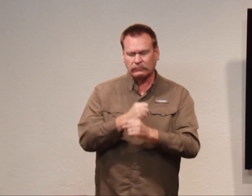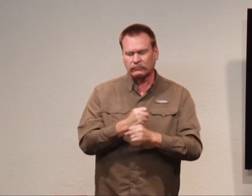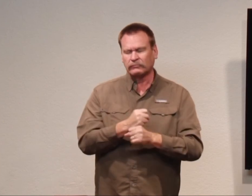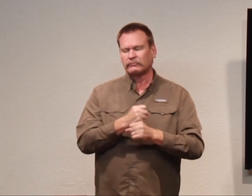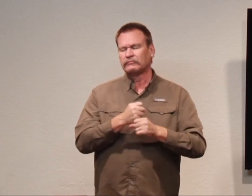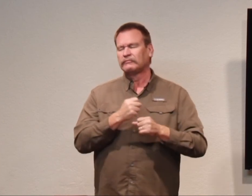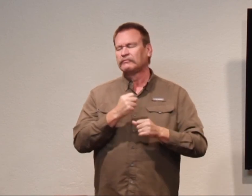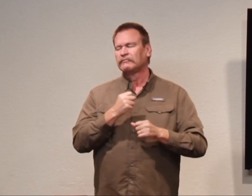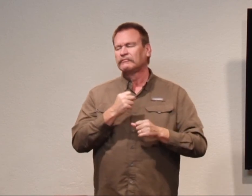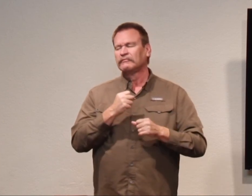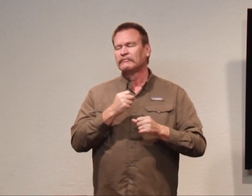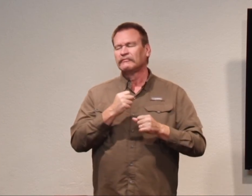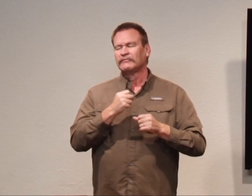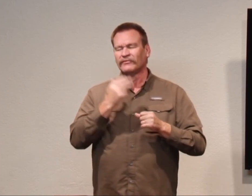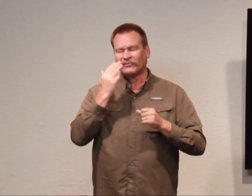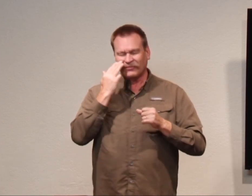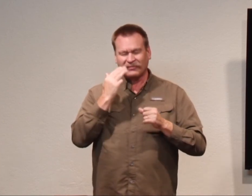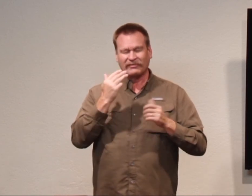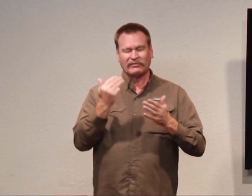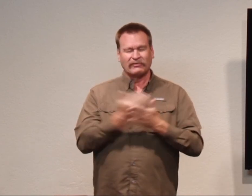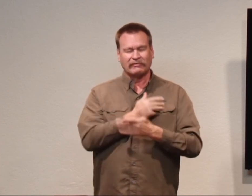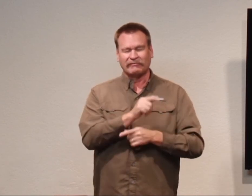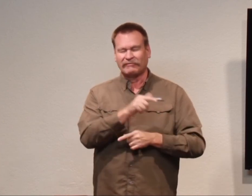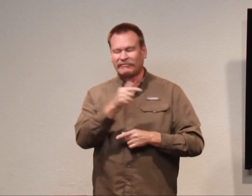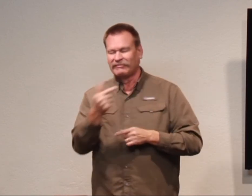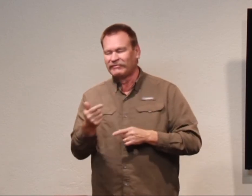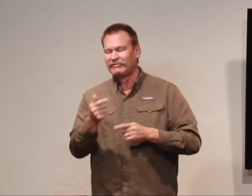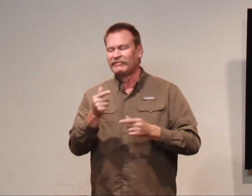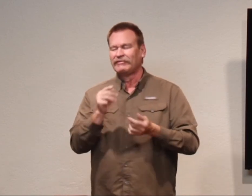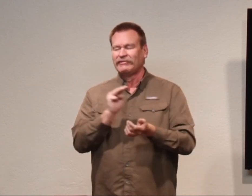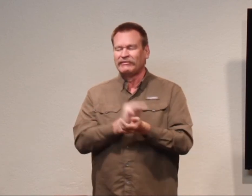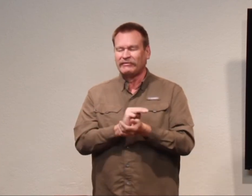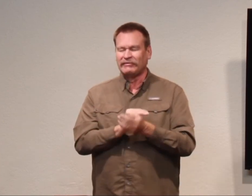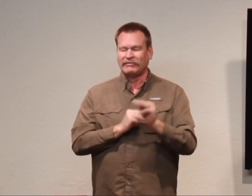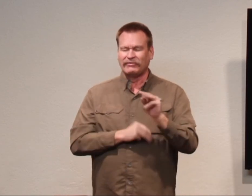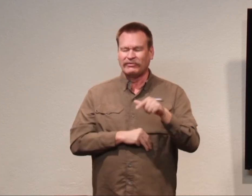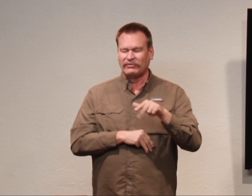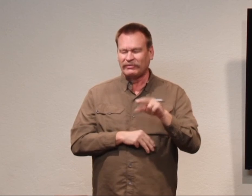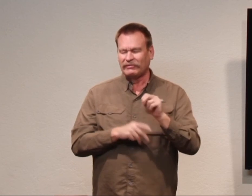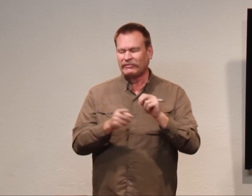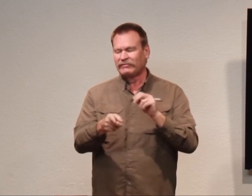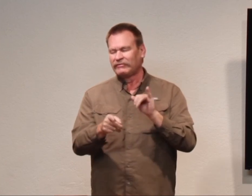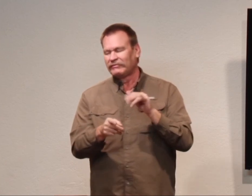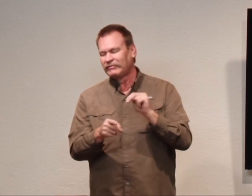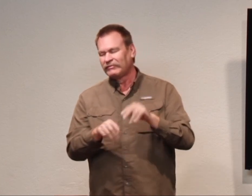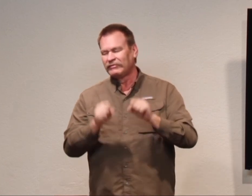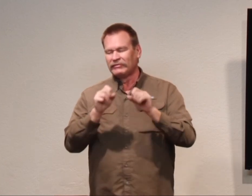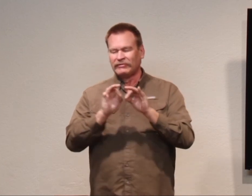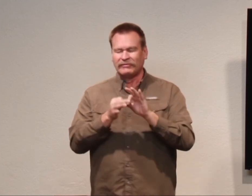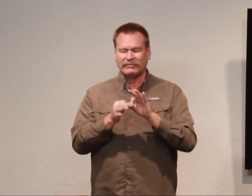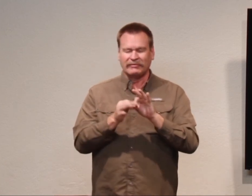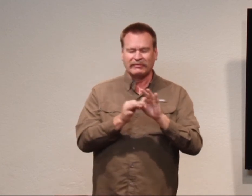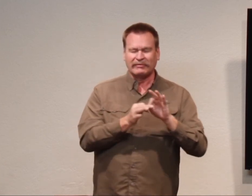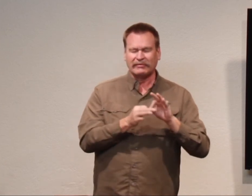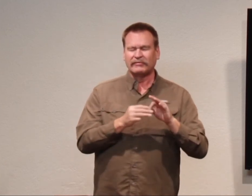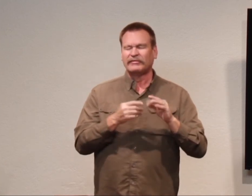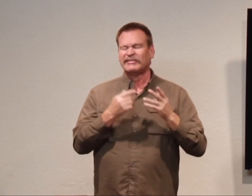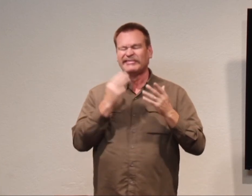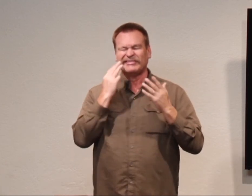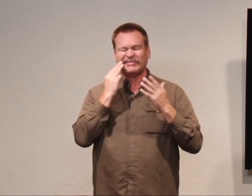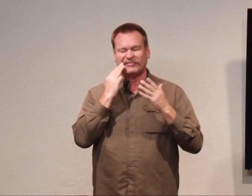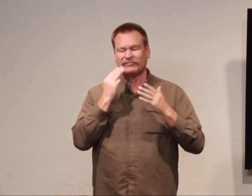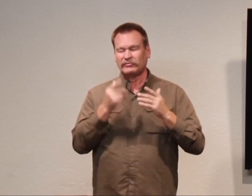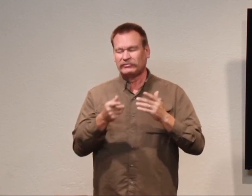is deteriorating, but we're grateful, God, for the years that you gave him, just when he volunteered, him and Monique and Jen now is taking over